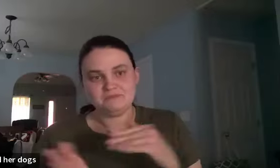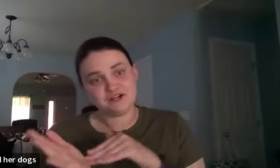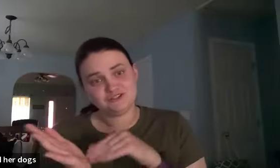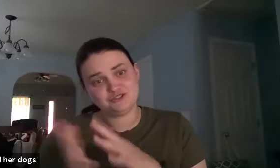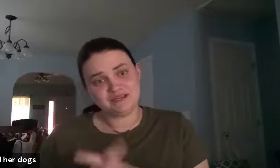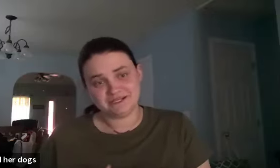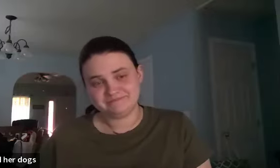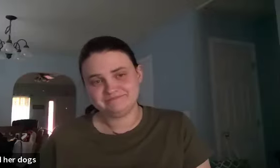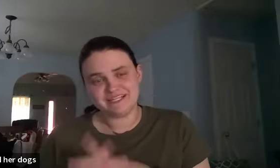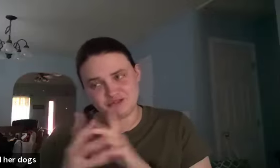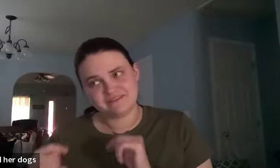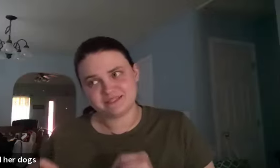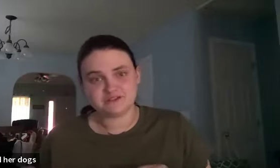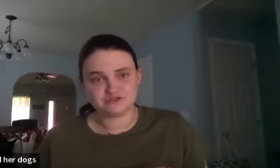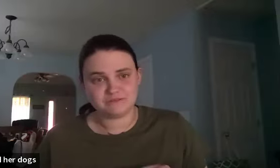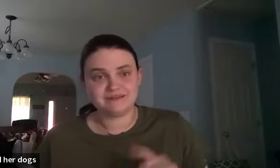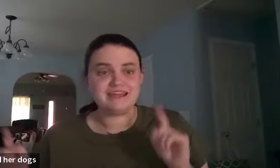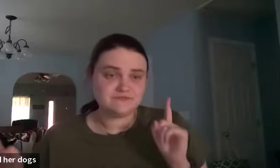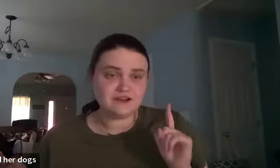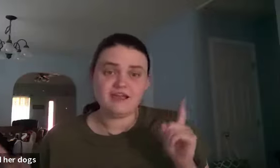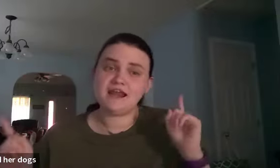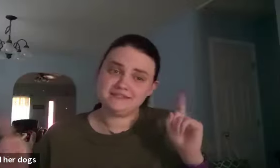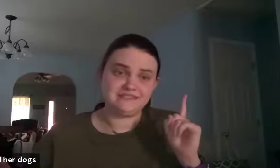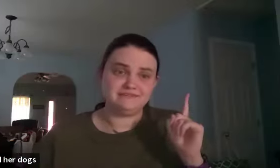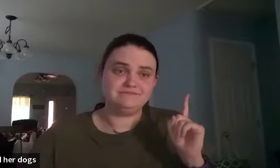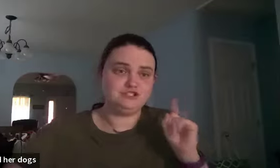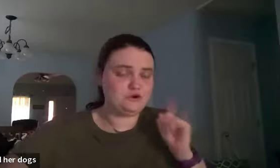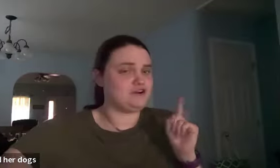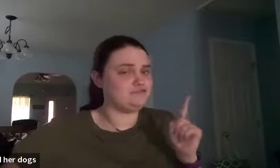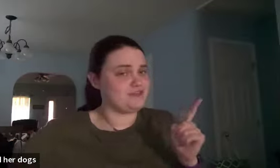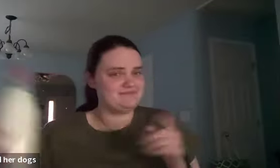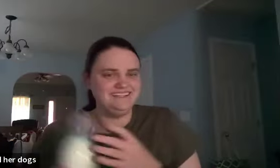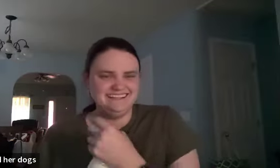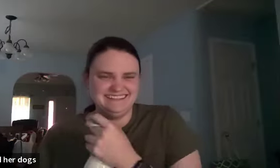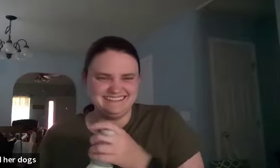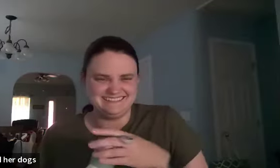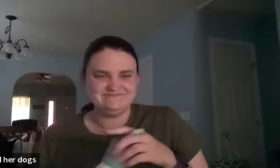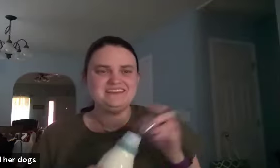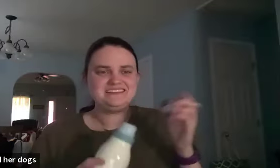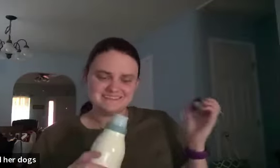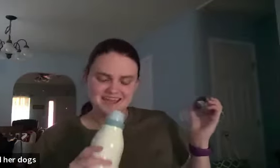but doctors do get them. They do get that special treatment, and it's fair, and I see it. You worked hard for that. So, yeah.